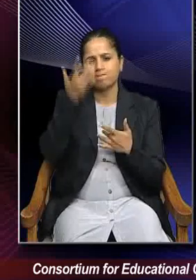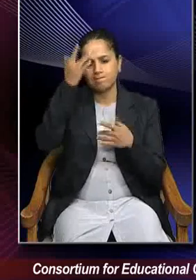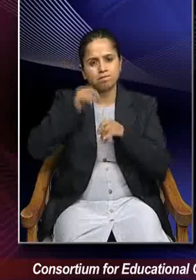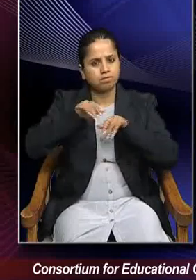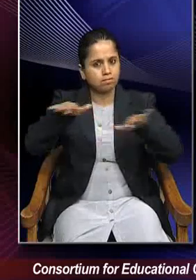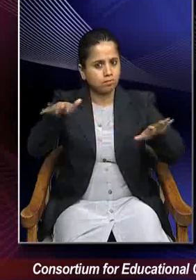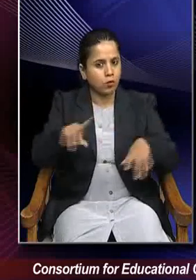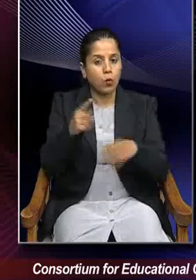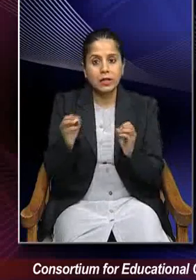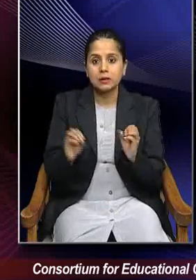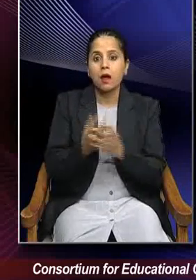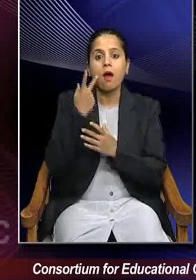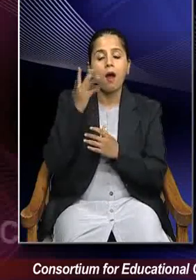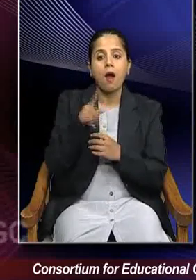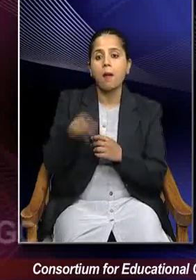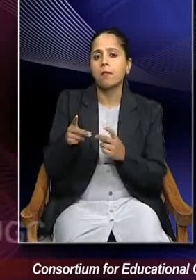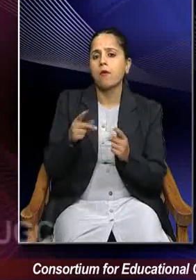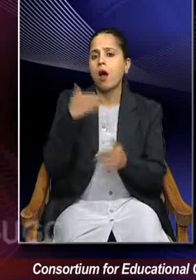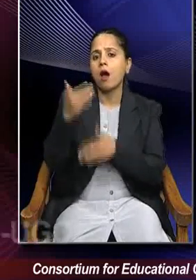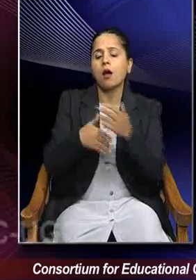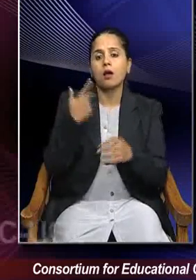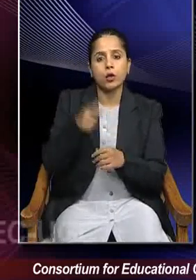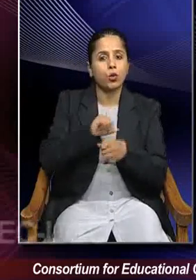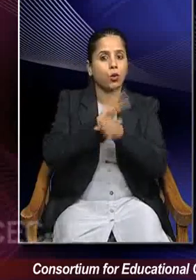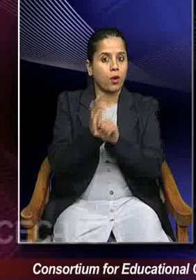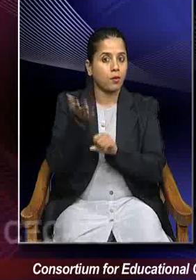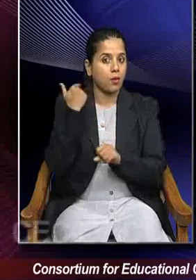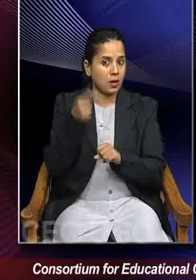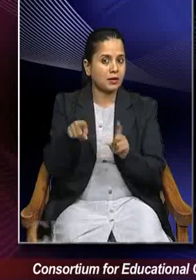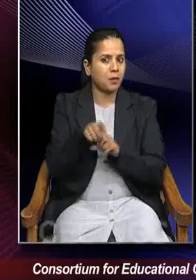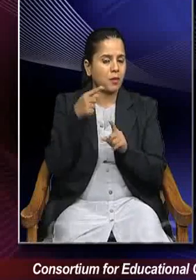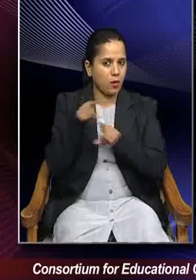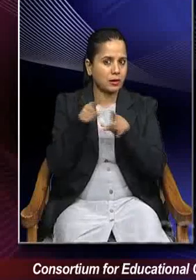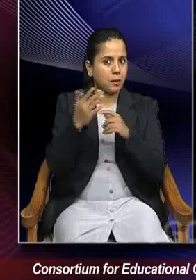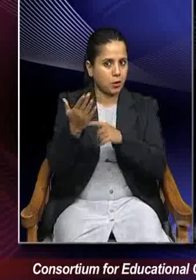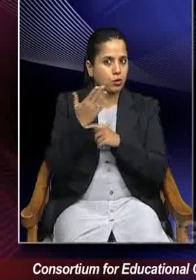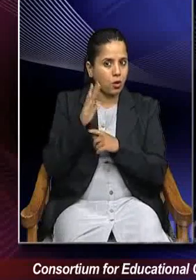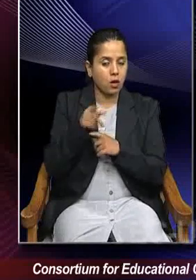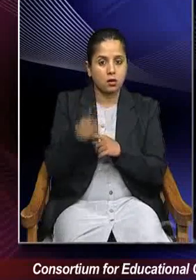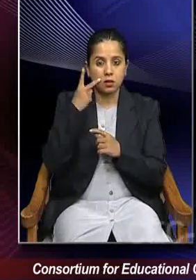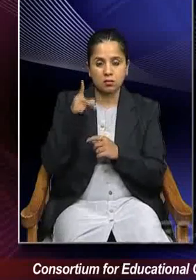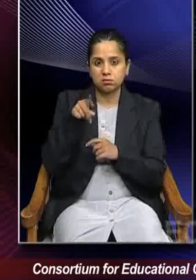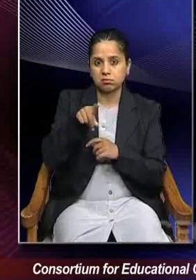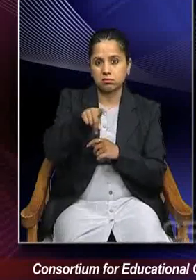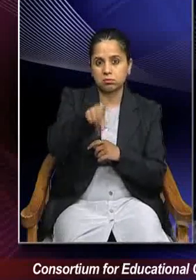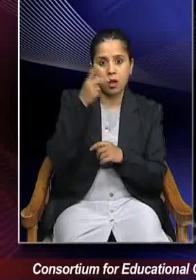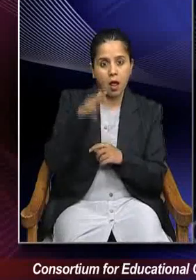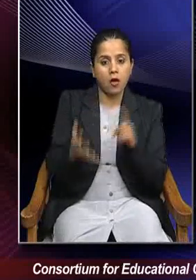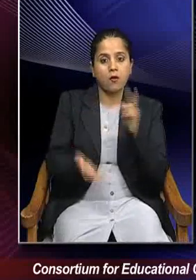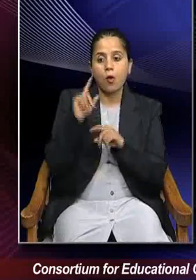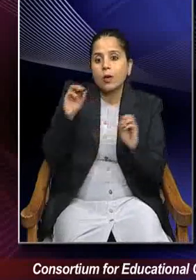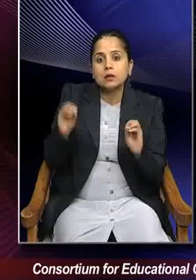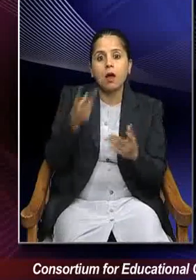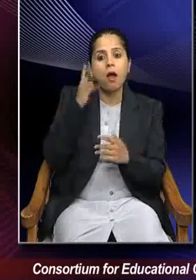they originate and rapidly, even the experience of COVID-19 also shows us that this virus find its origin